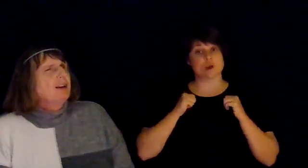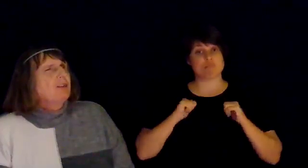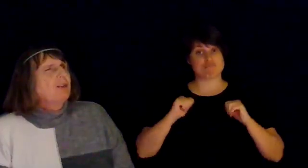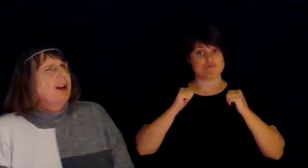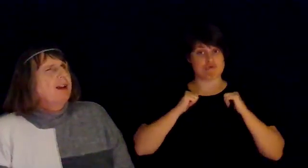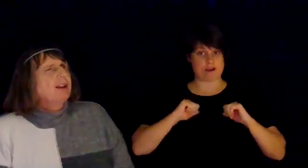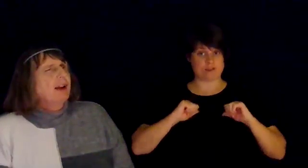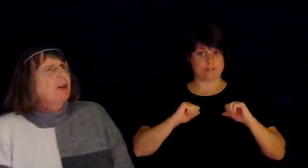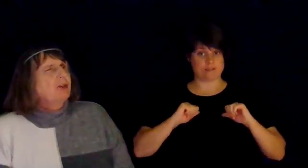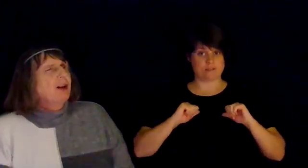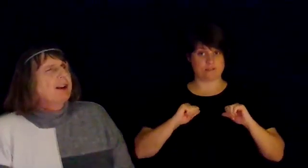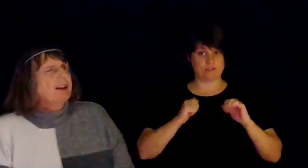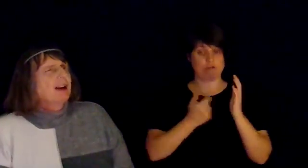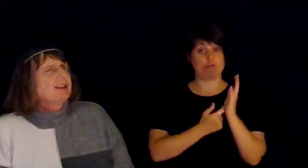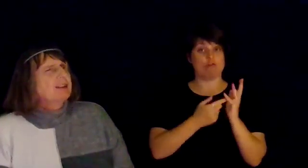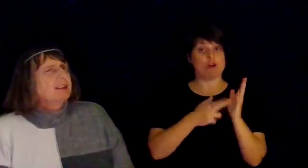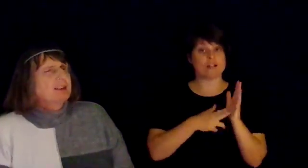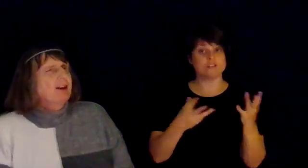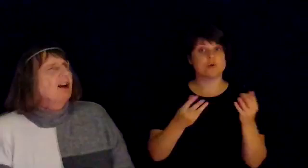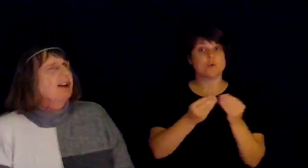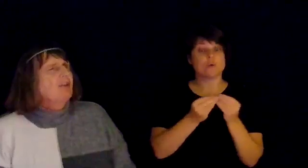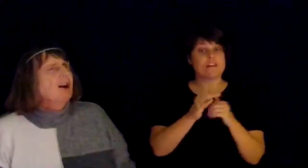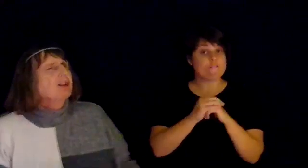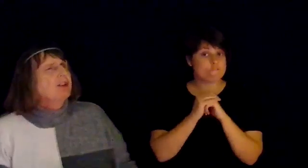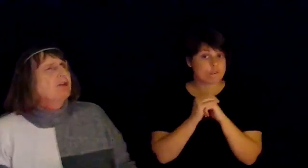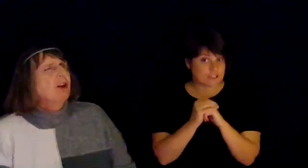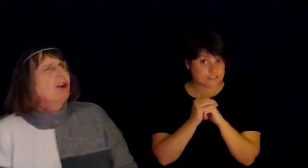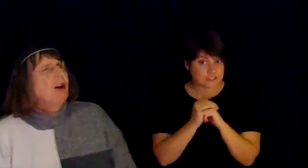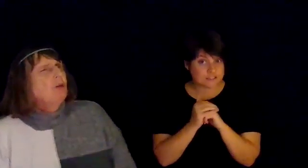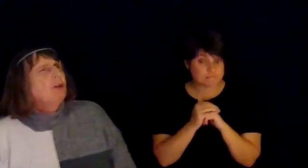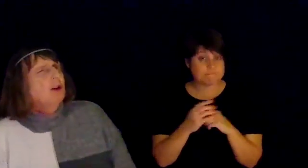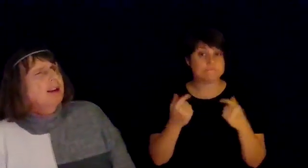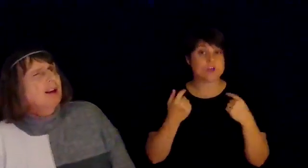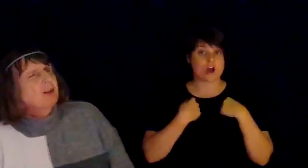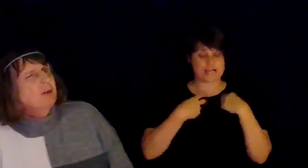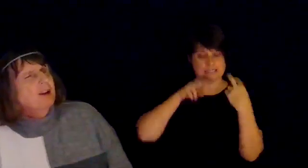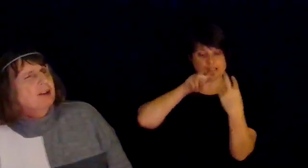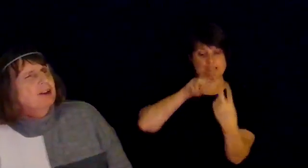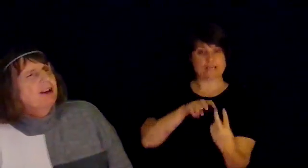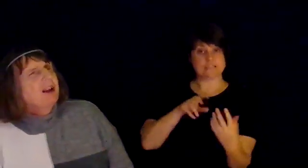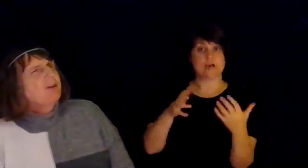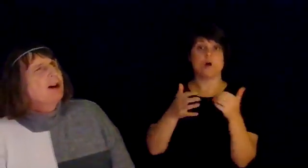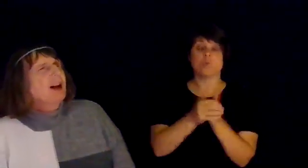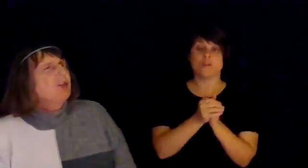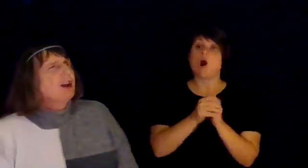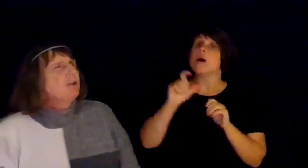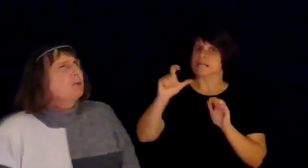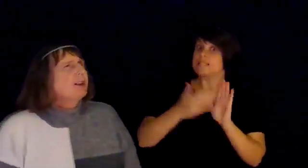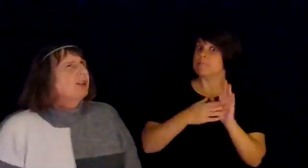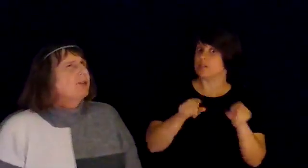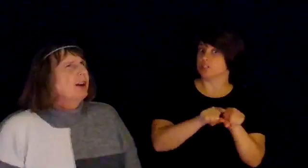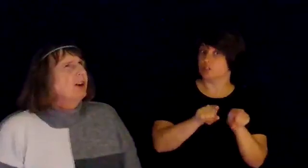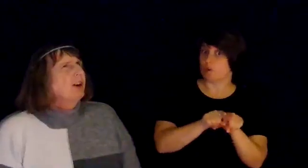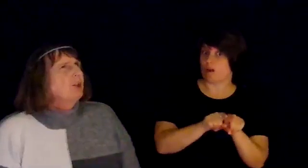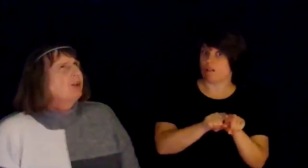my friend, and also I had a practice run with my case manager. If you're able to have